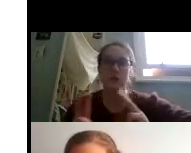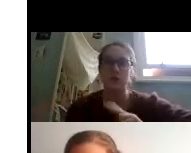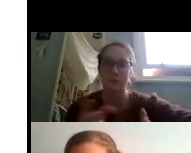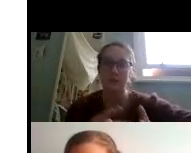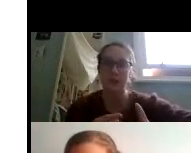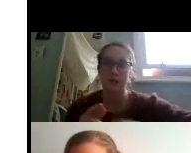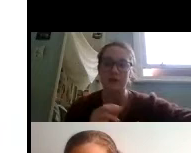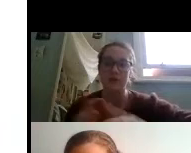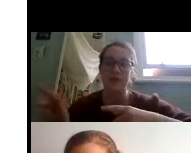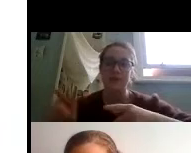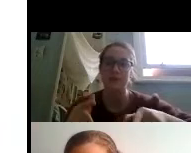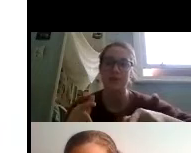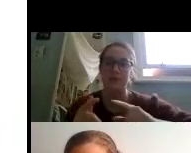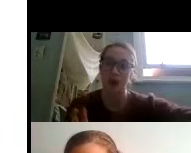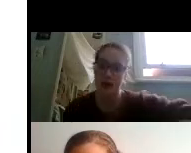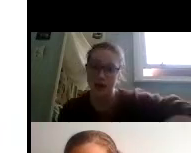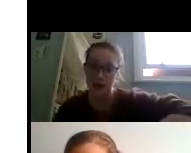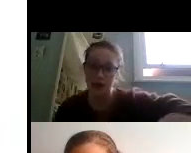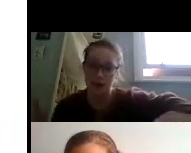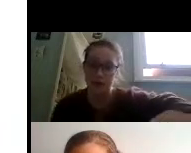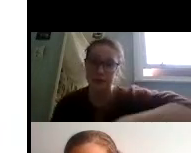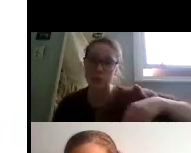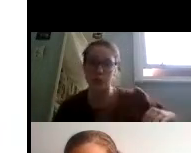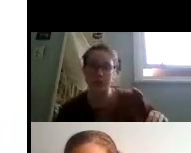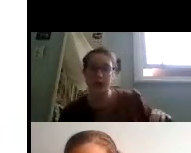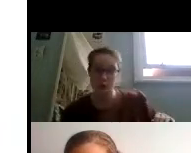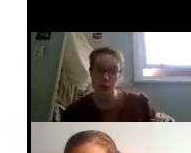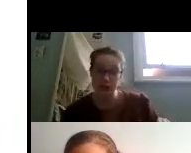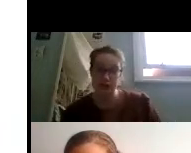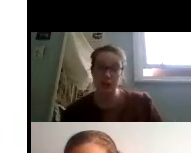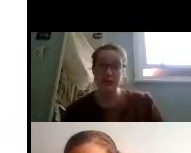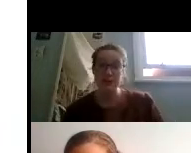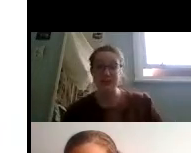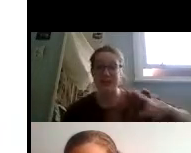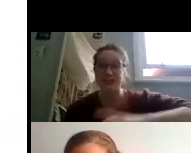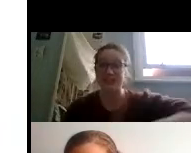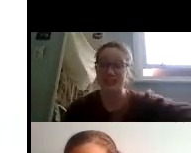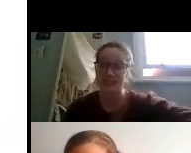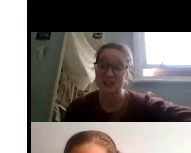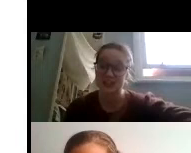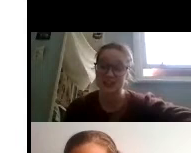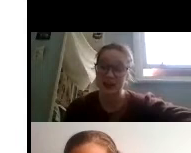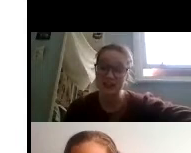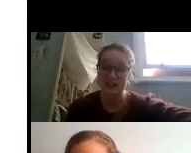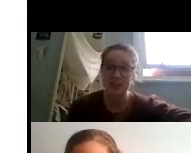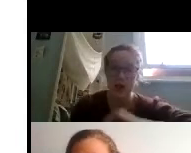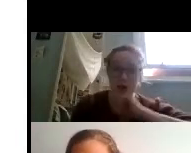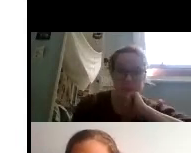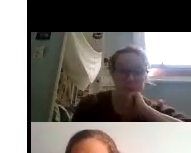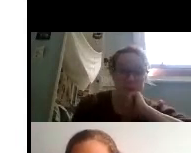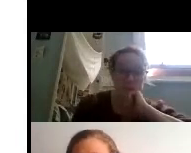you're interpreting, you can use the same sign to mean more than 1 English word. So basically, it is like its own